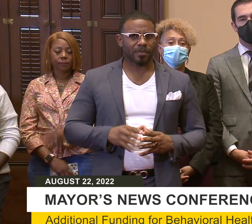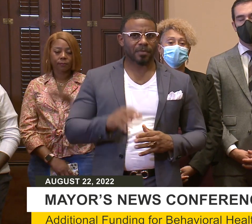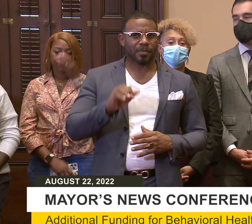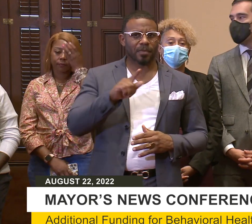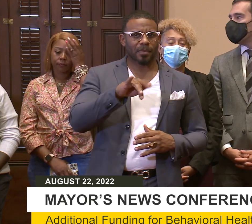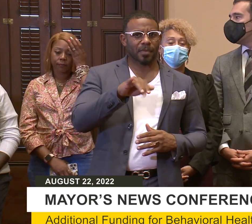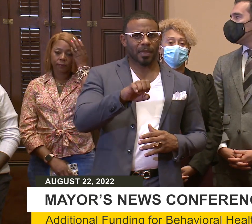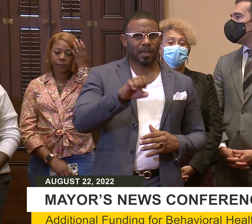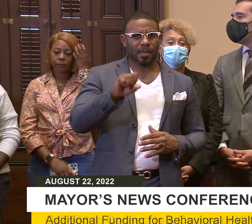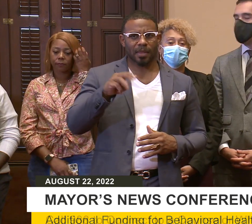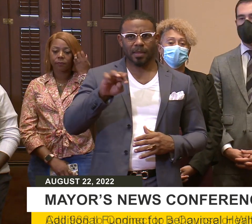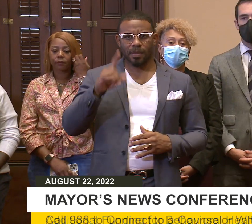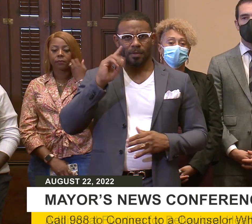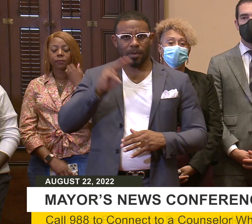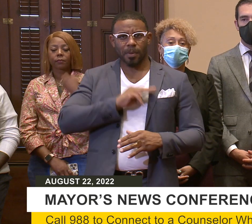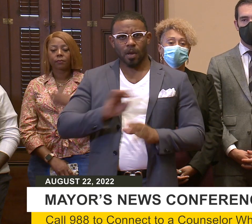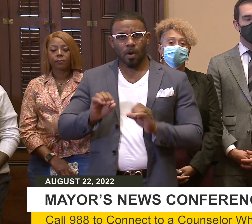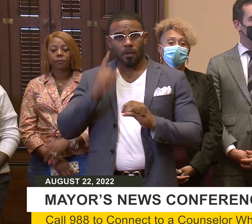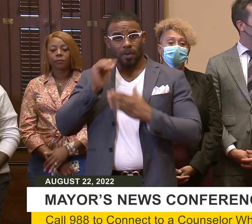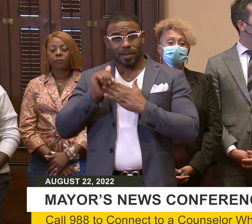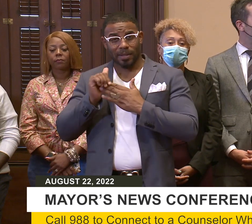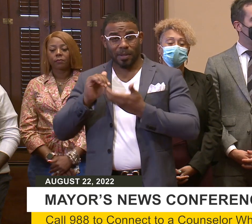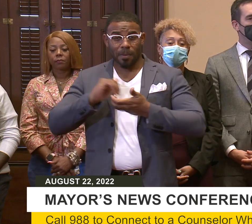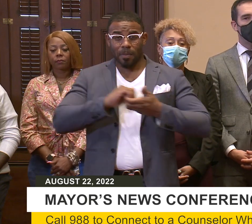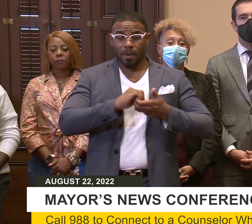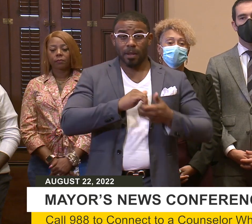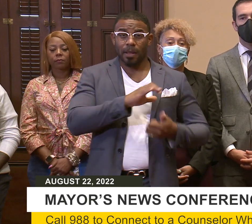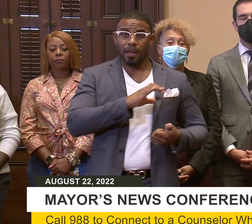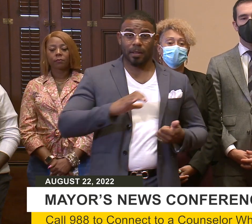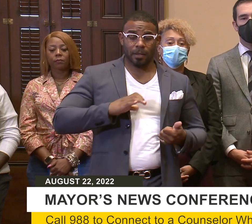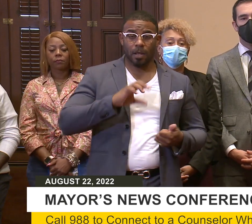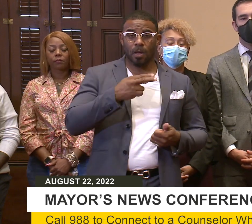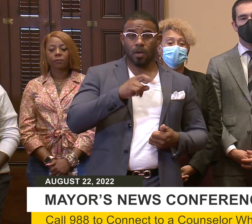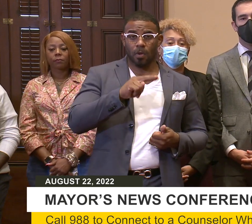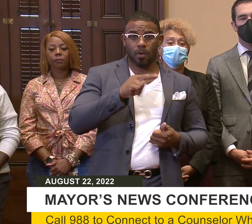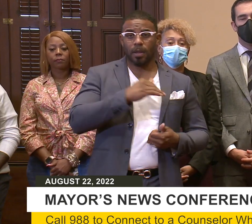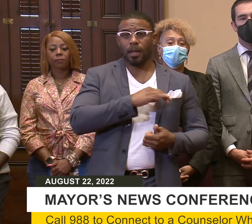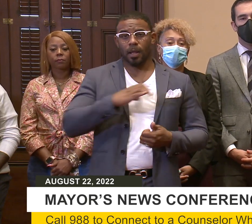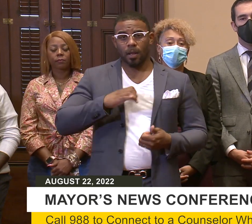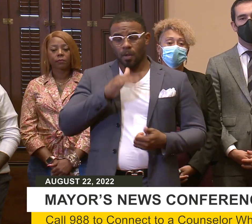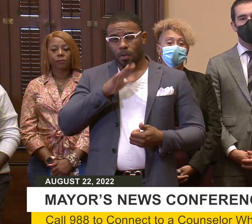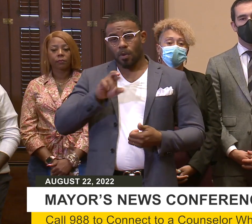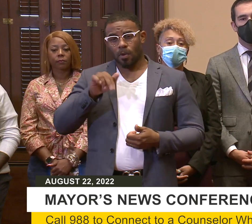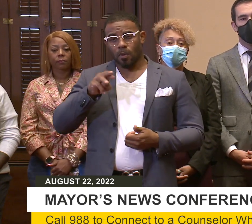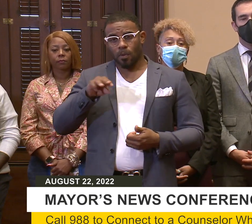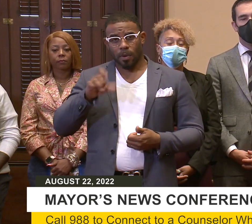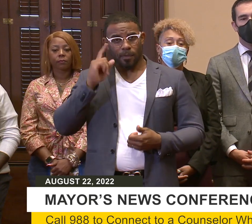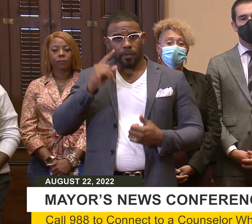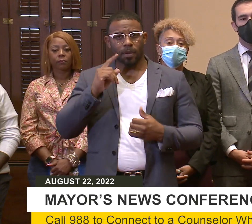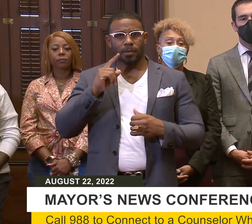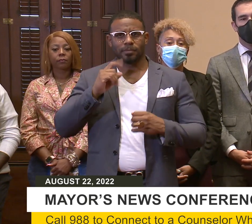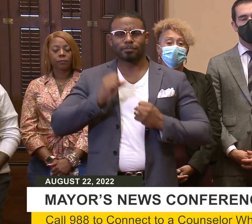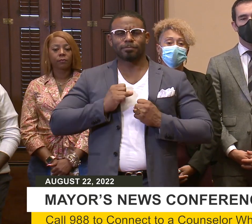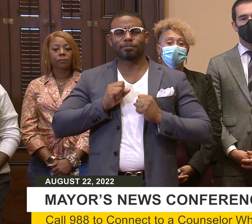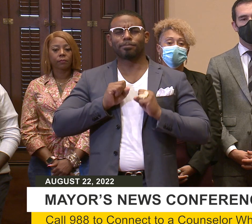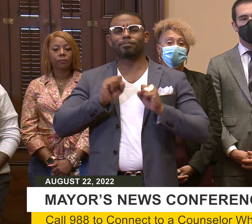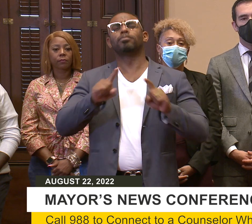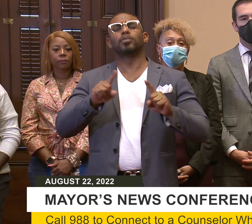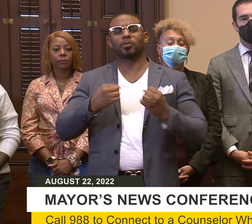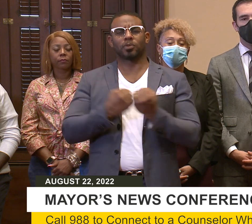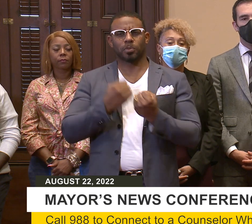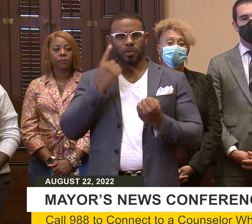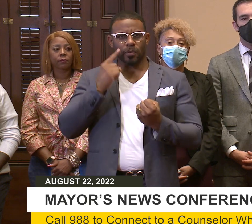Smith at the Mayor's Office for her leadership and partnership. Councilman Cohen and Councilwoman Ramos for their outspoken support for the